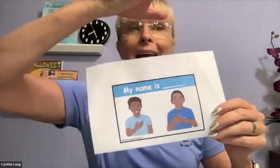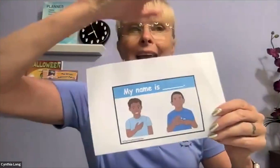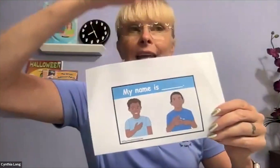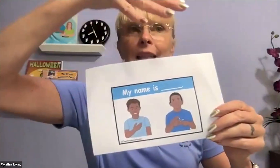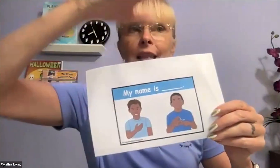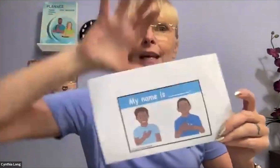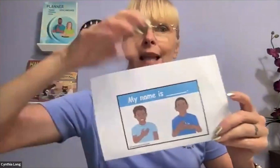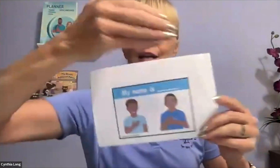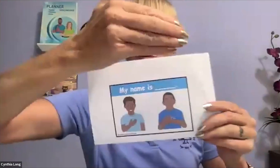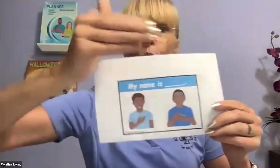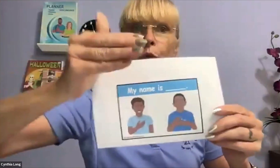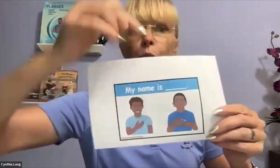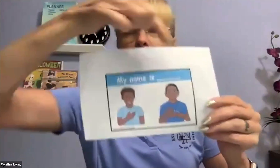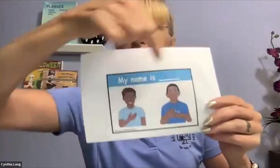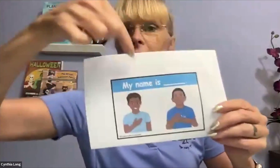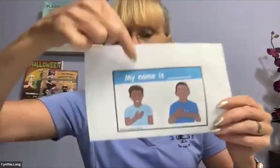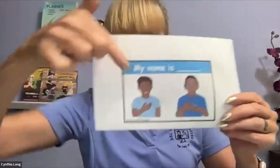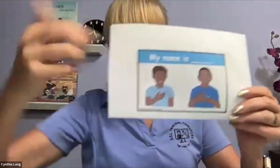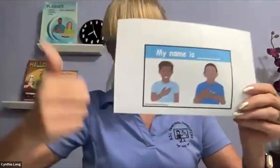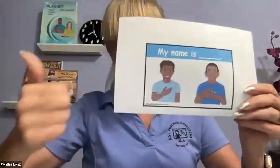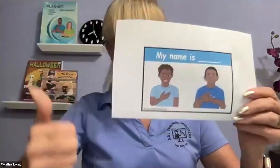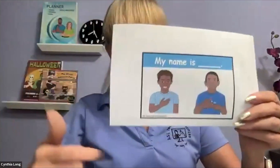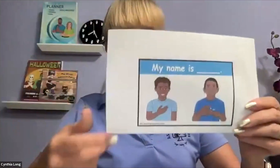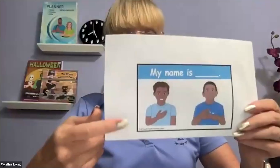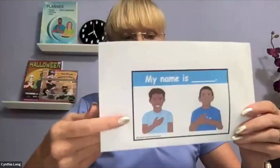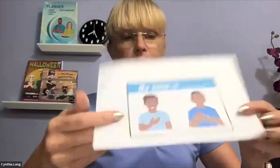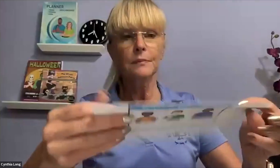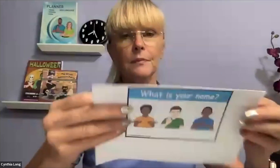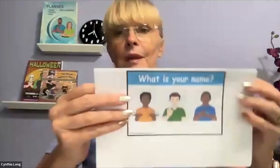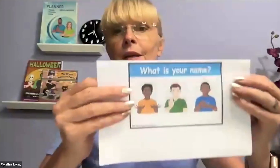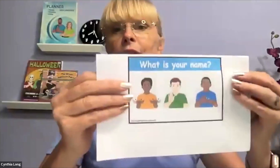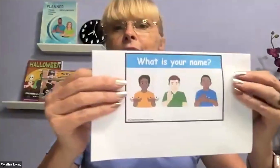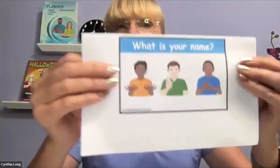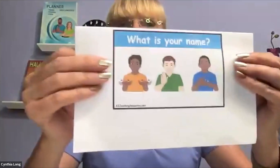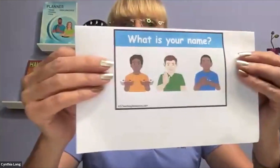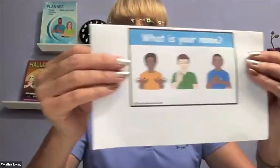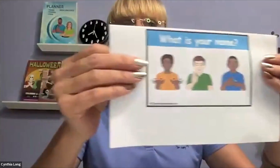hang in the classroom. That will help. You can see them right here.